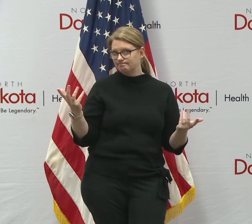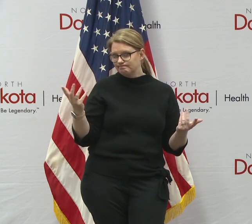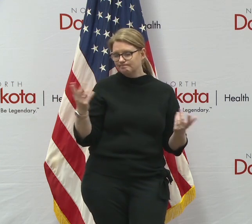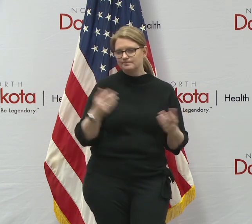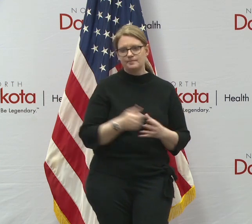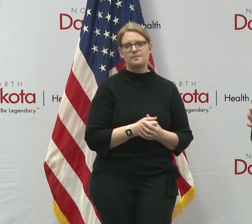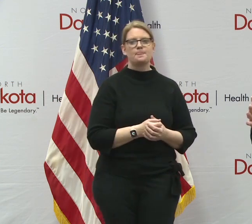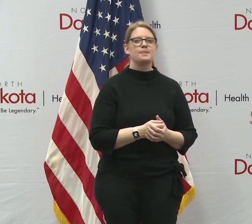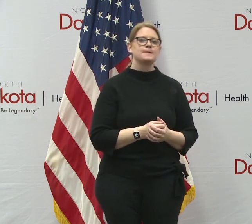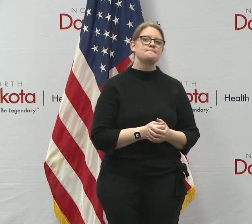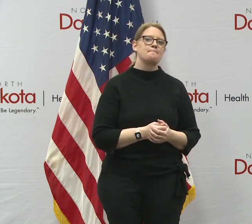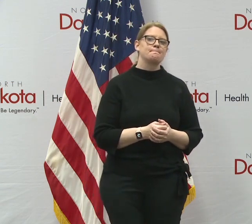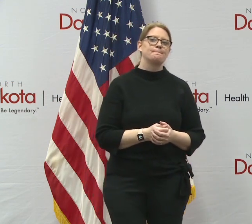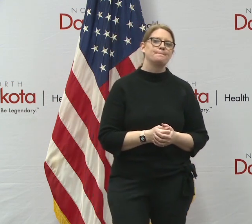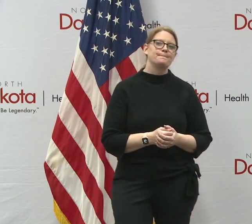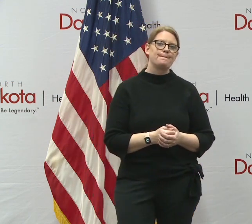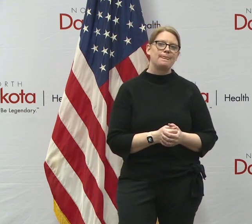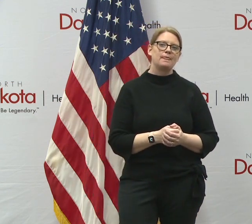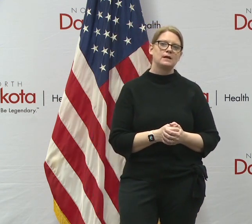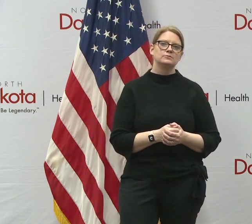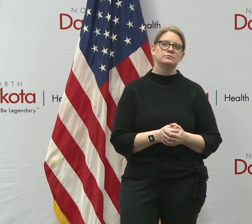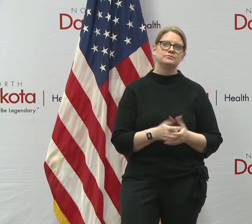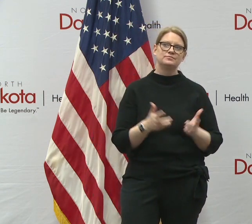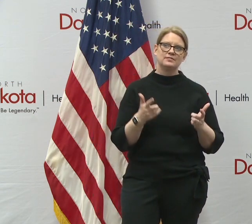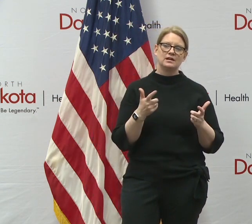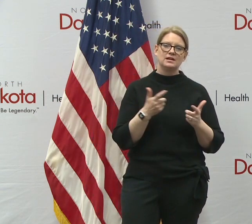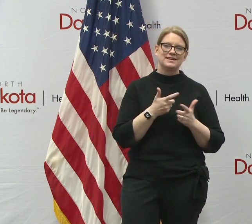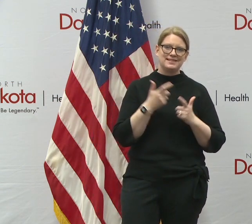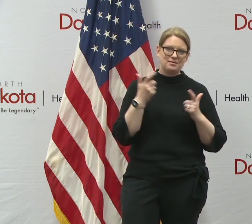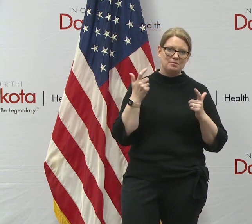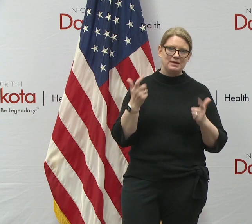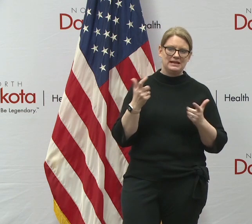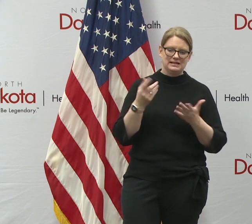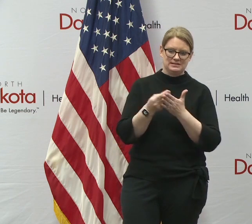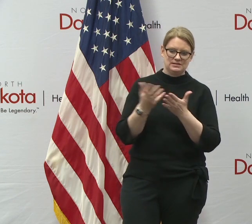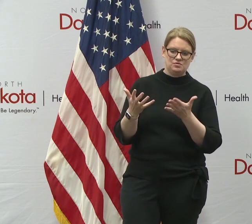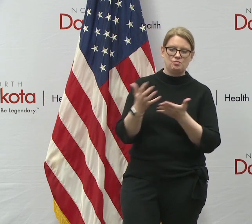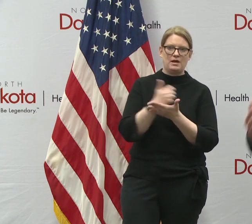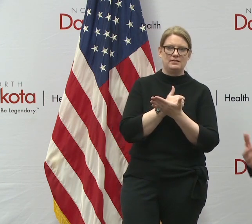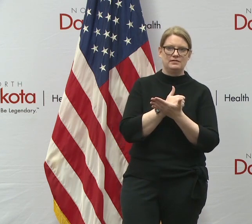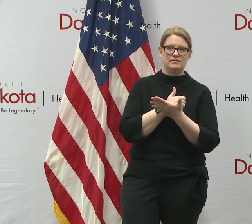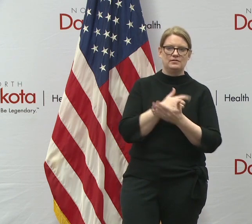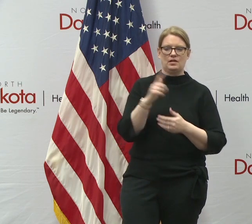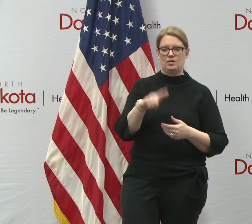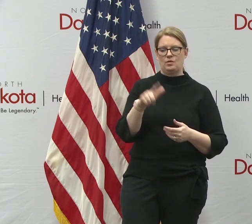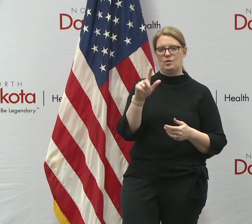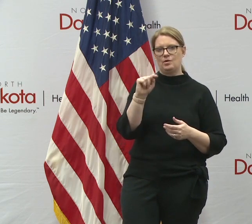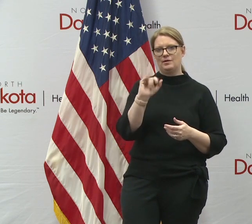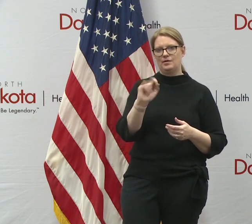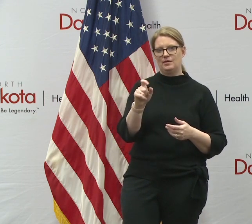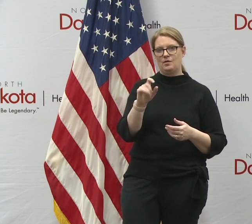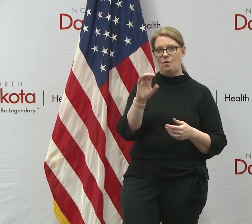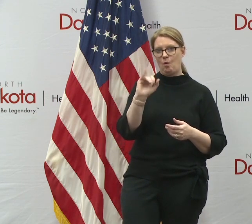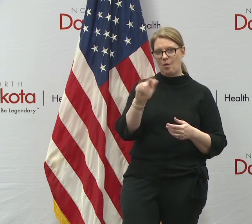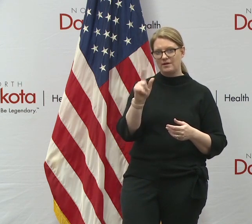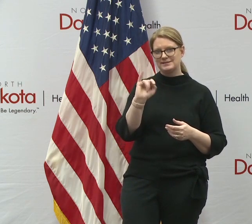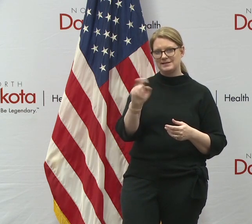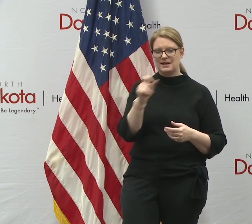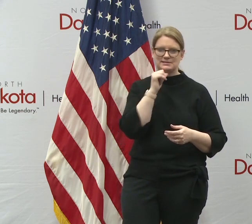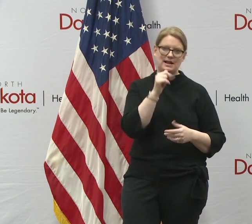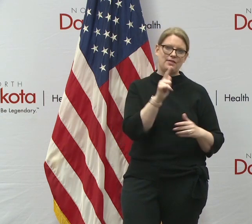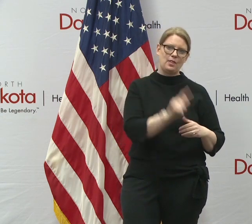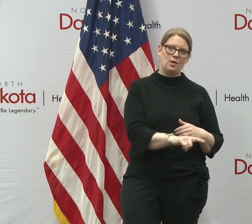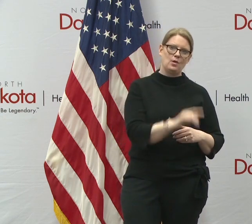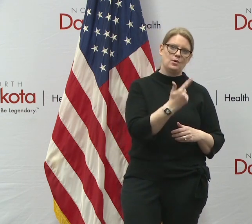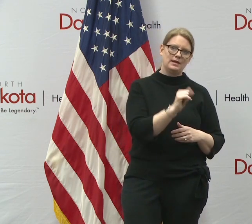the biggest bulk of revenue that comes in the state is from the low oil taxes, not the low gas taxes. Some